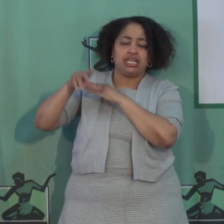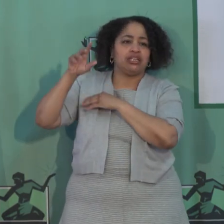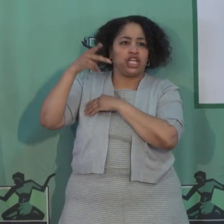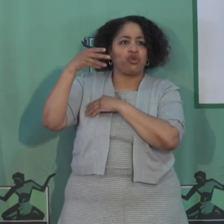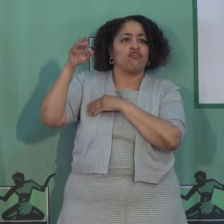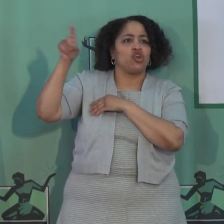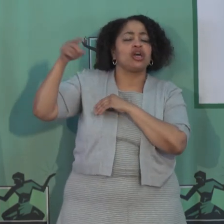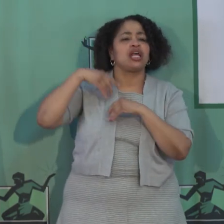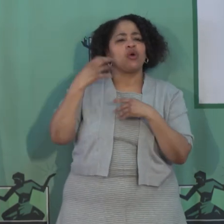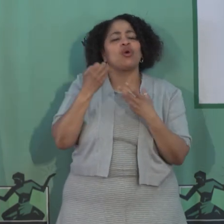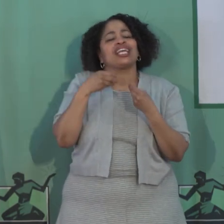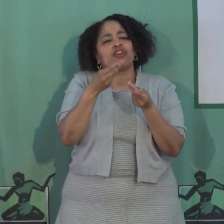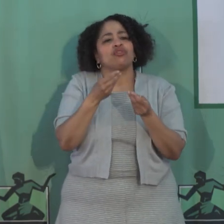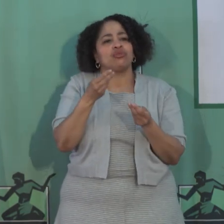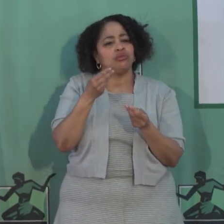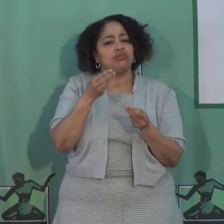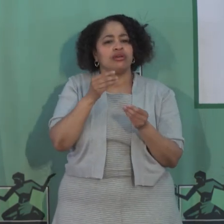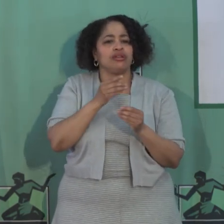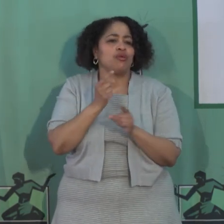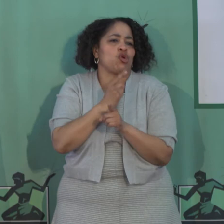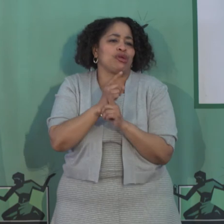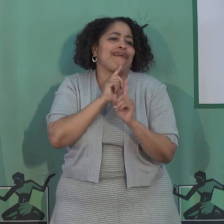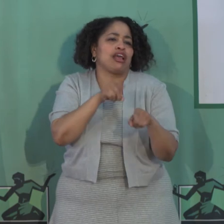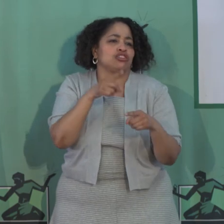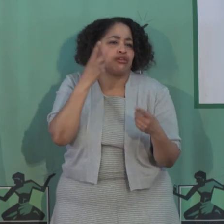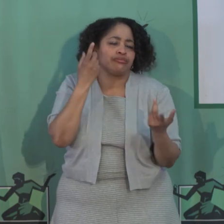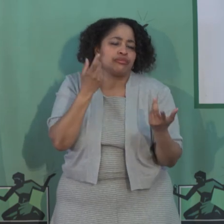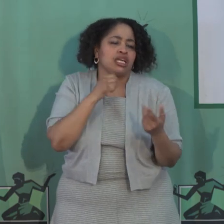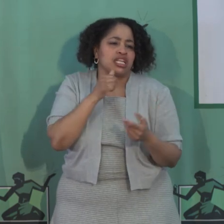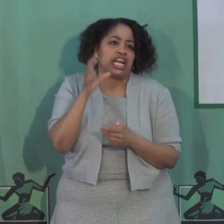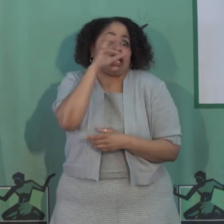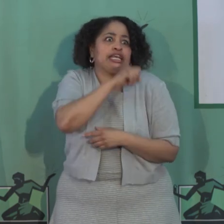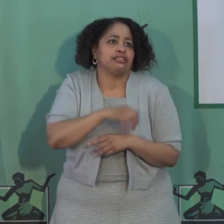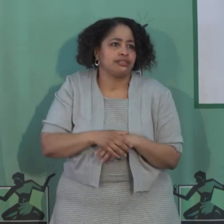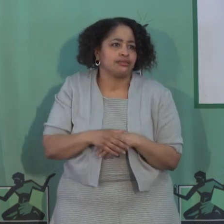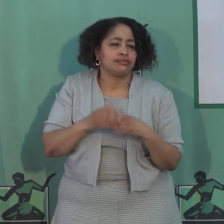But I want to give you an informed answer. don't want to give you an uninformed answer. Indeed. Thank you, sir.